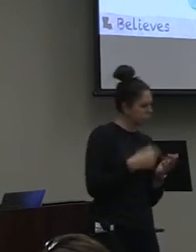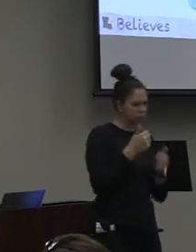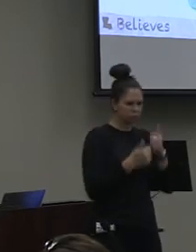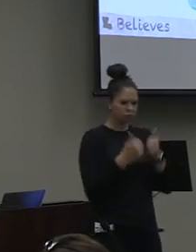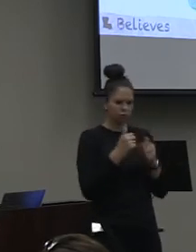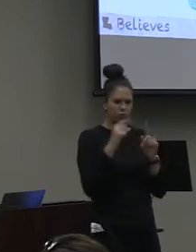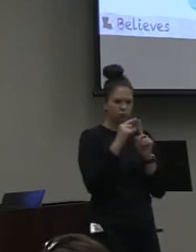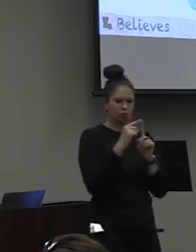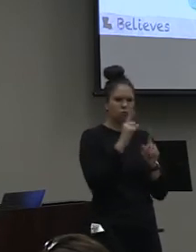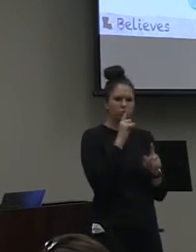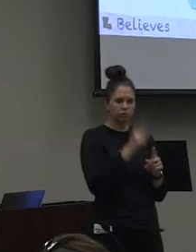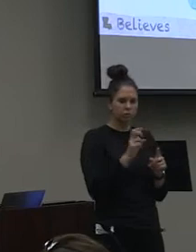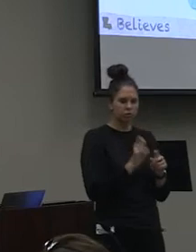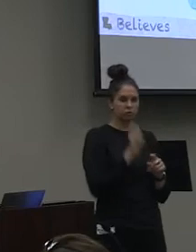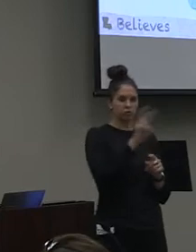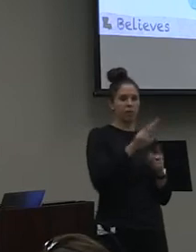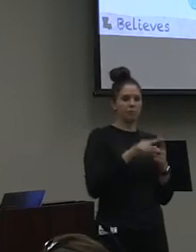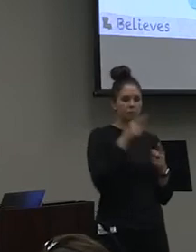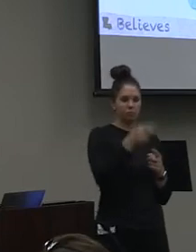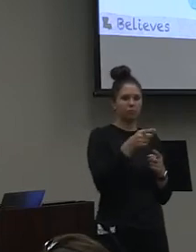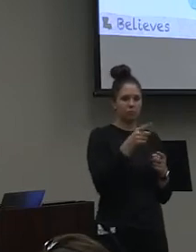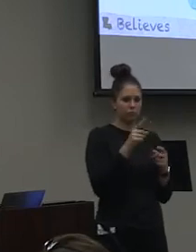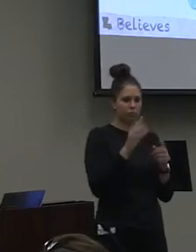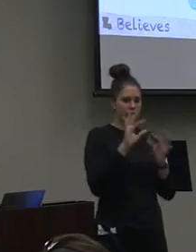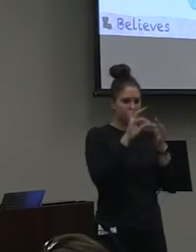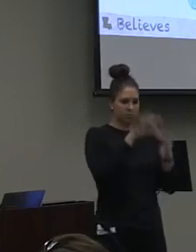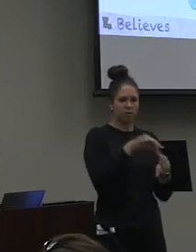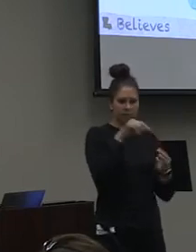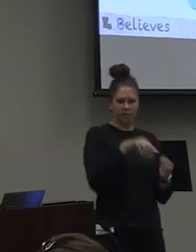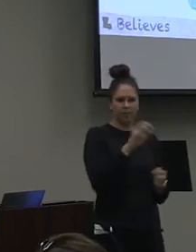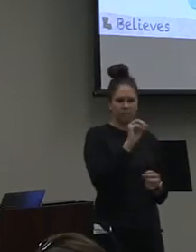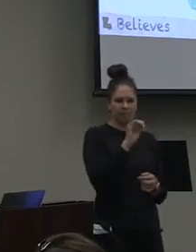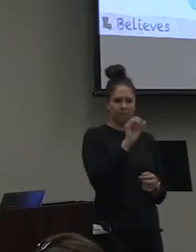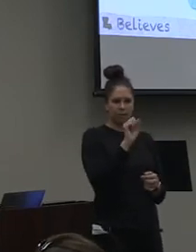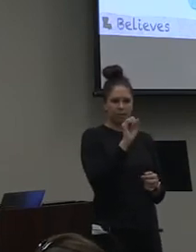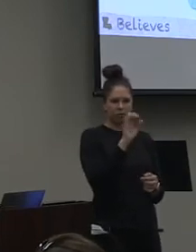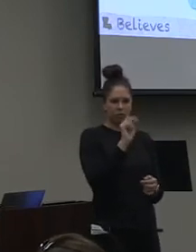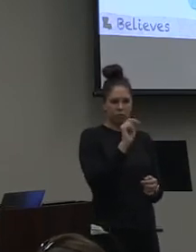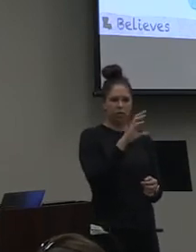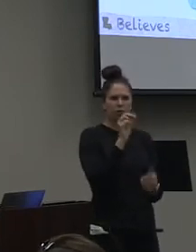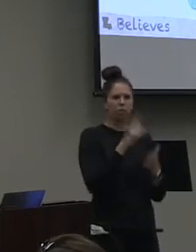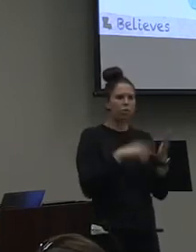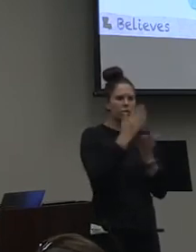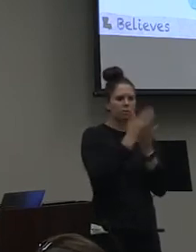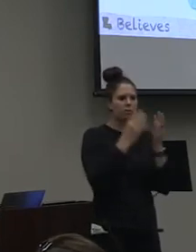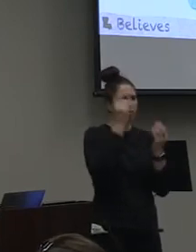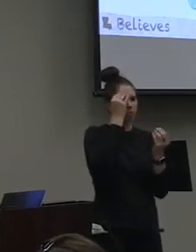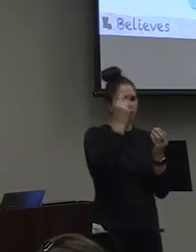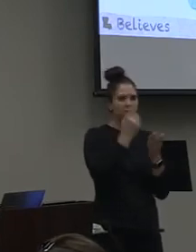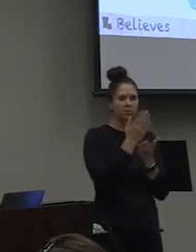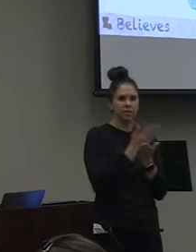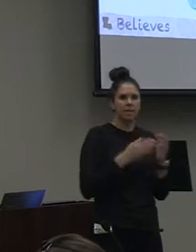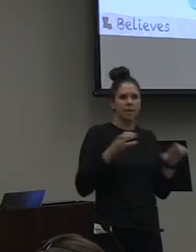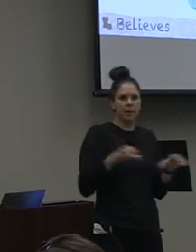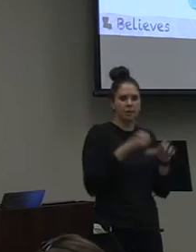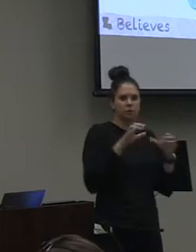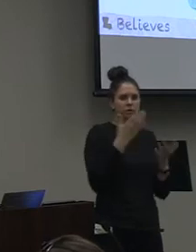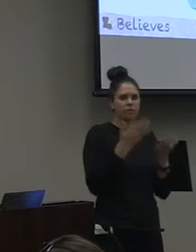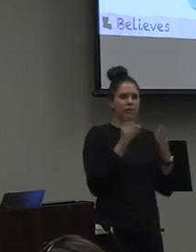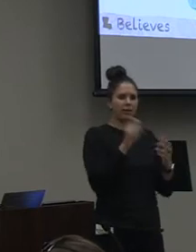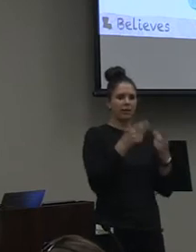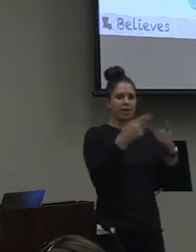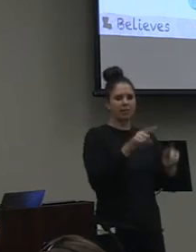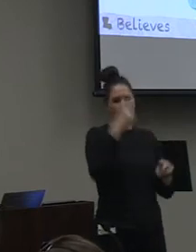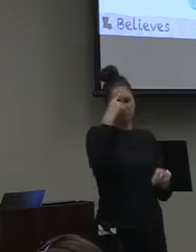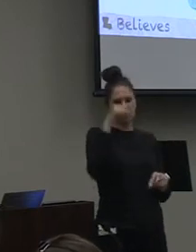out to you around this mission, and maybe what are some thoughts as far as some actions that may need to happen in order